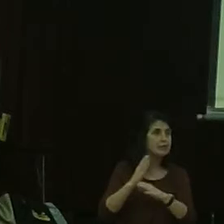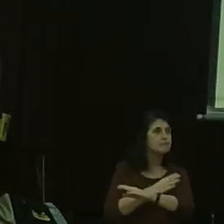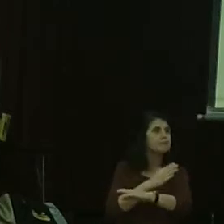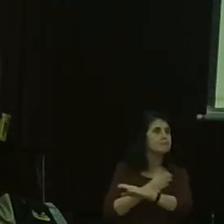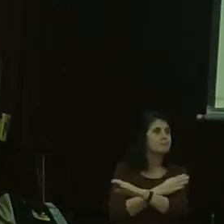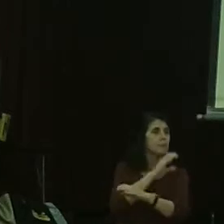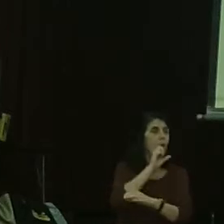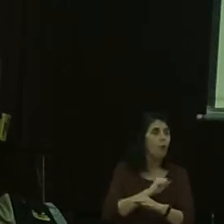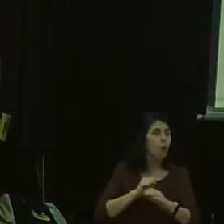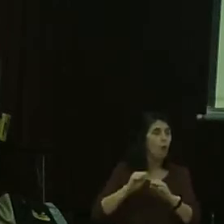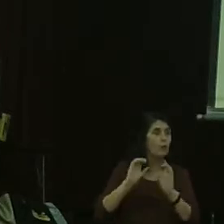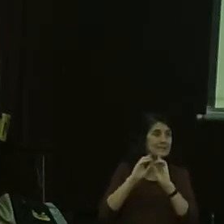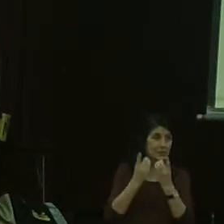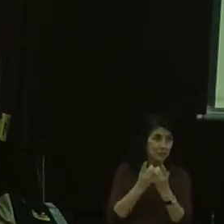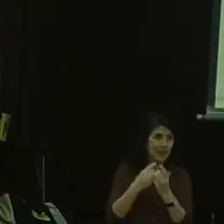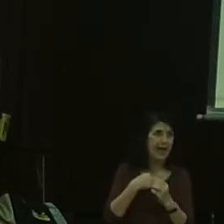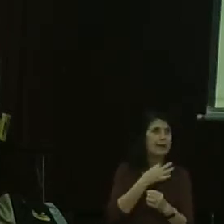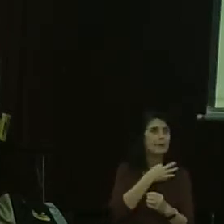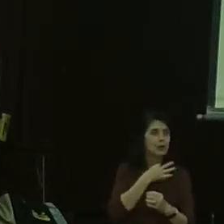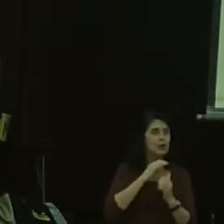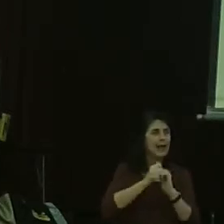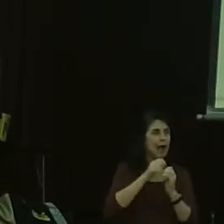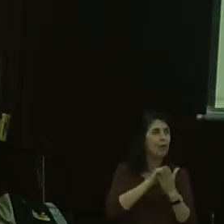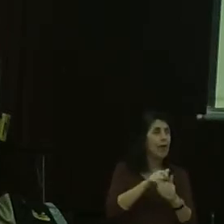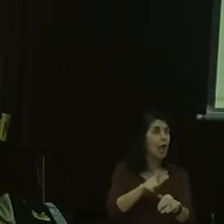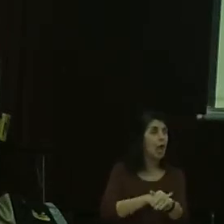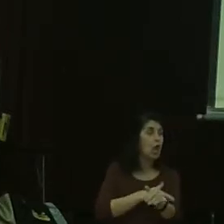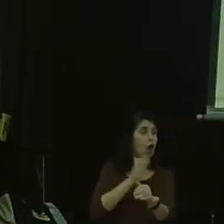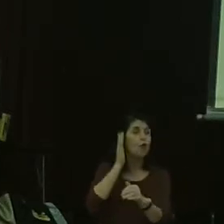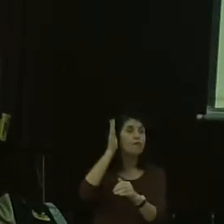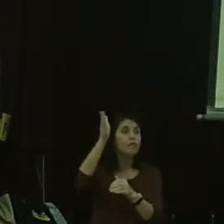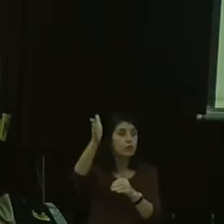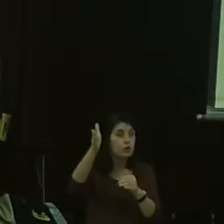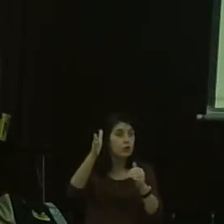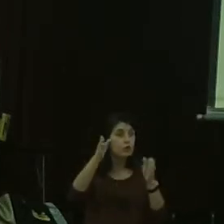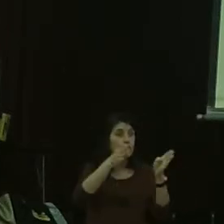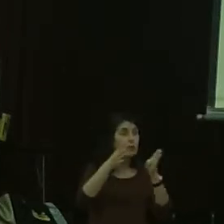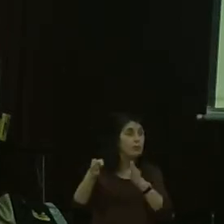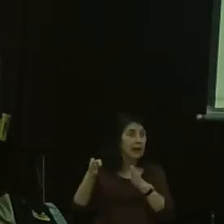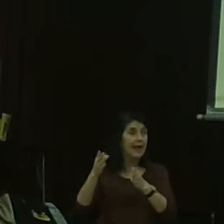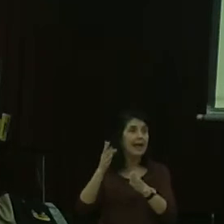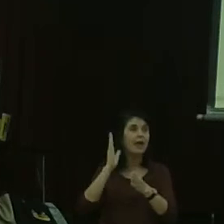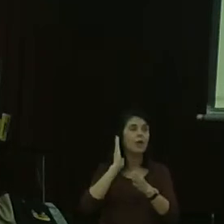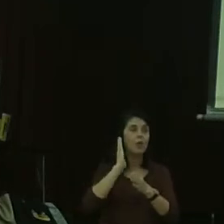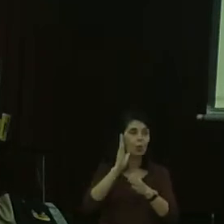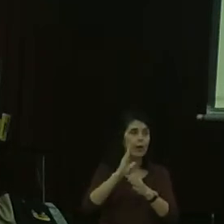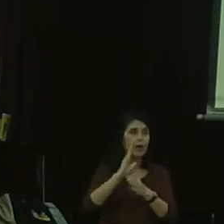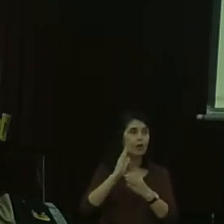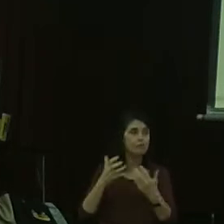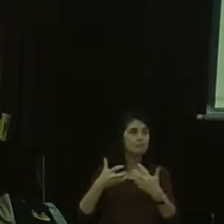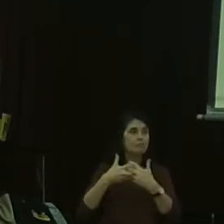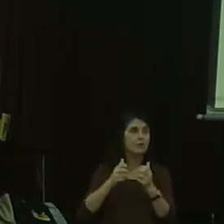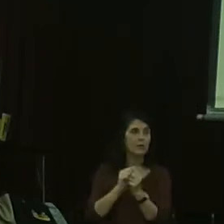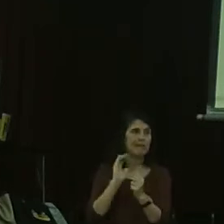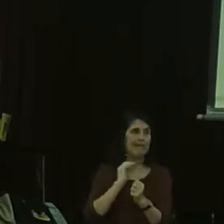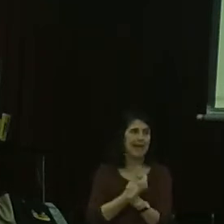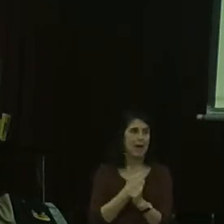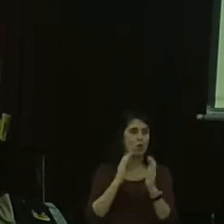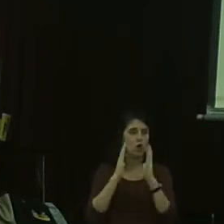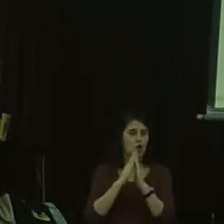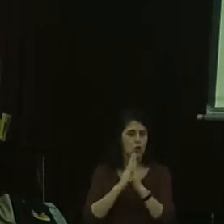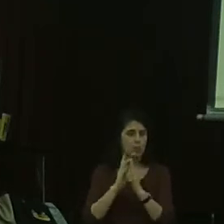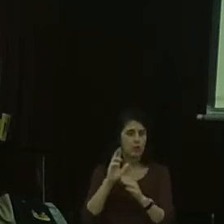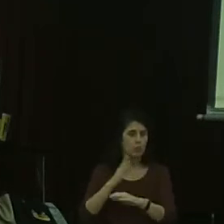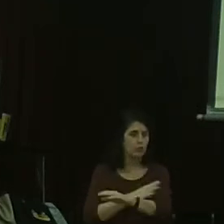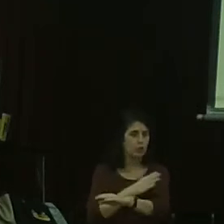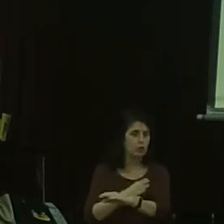And so I'm curious how this long-range facility plan for Third Street is going to interact with our urban renewal work,